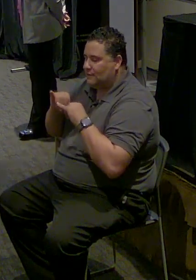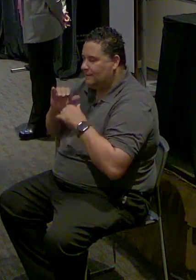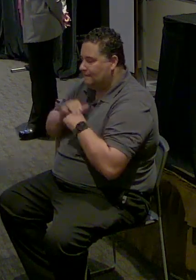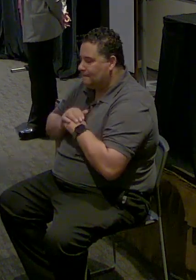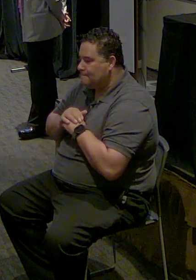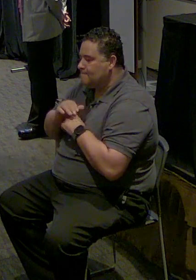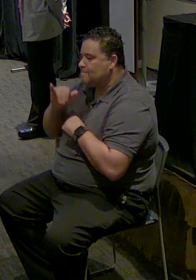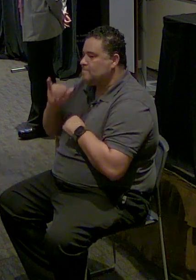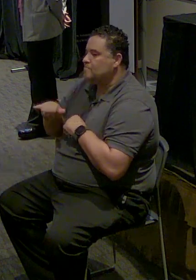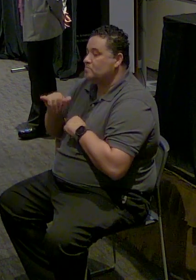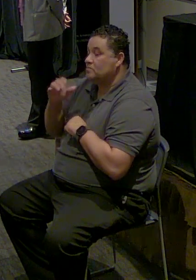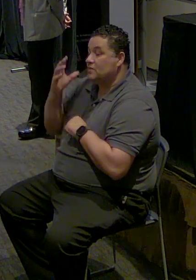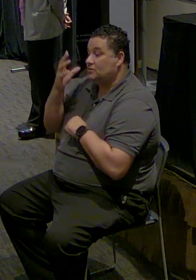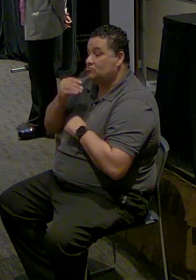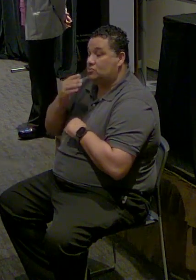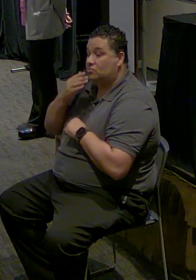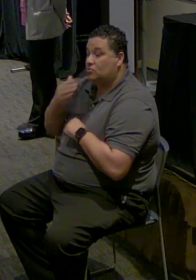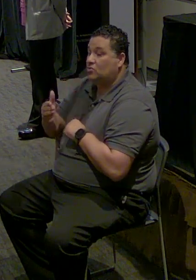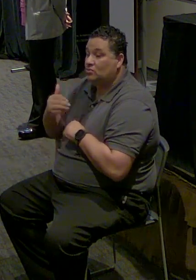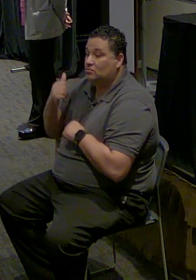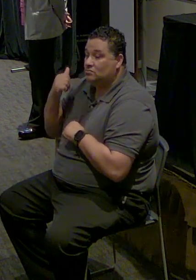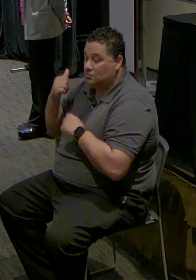This is a pretty good